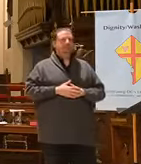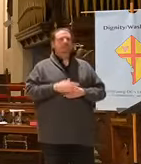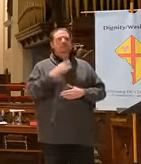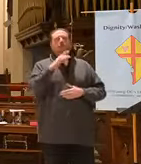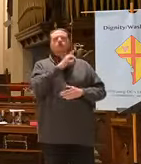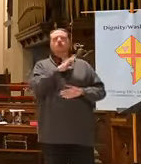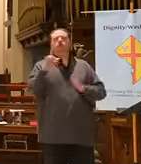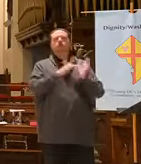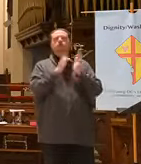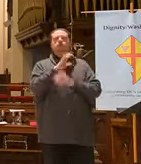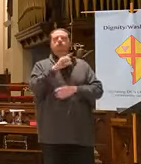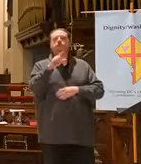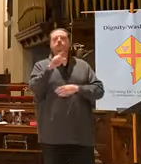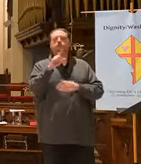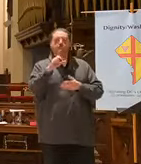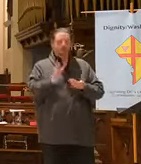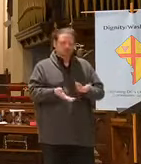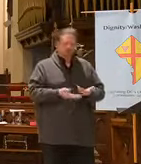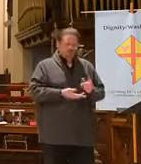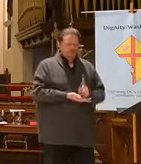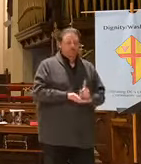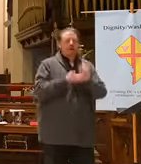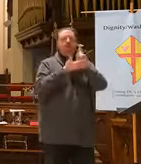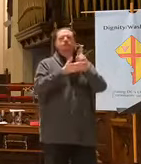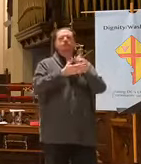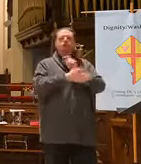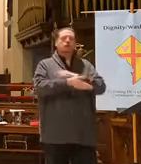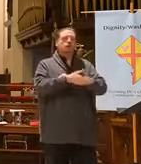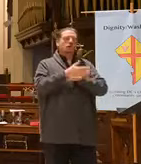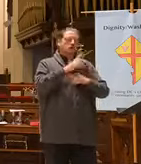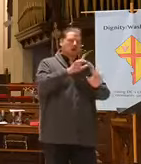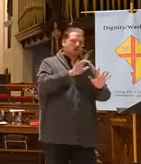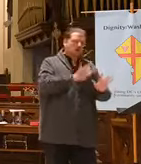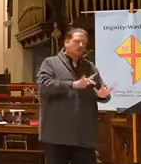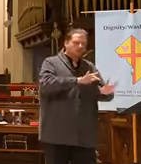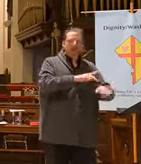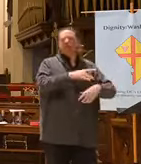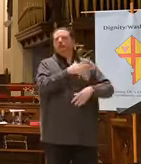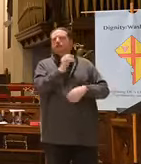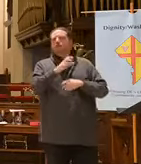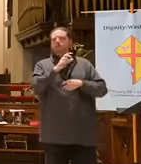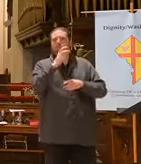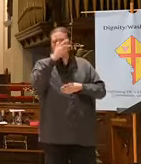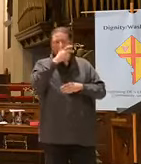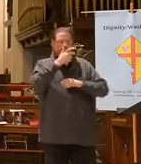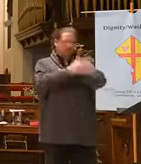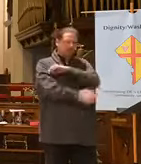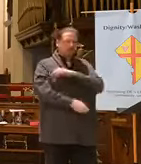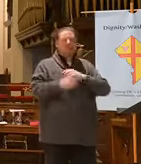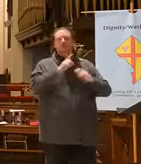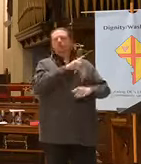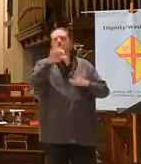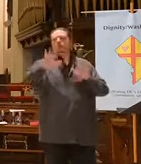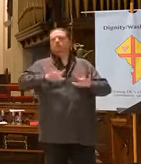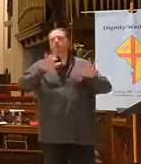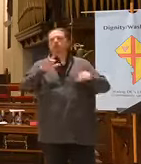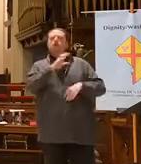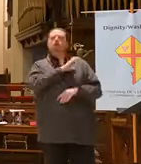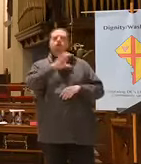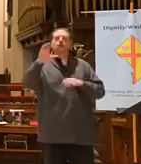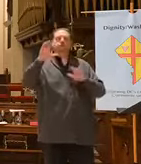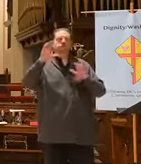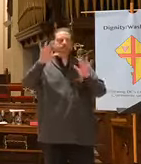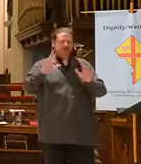Lord Jesus, you raise the lowly and the poor. Lord, have mercy. Lord, have mercy. Christ